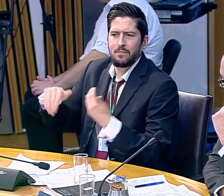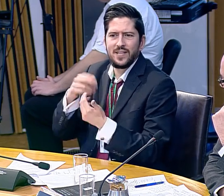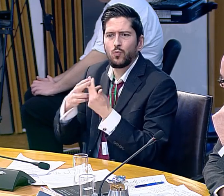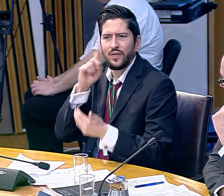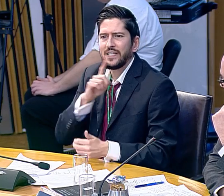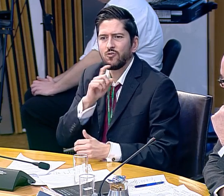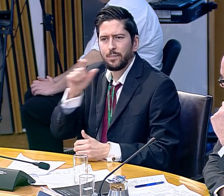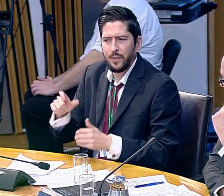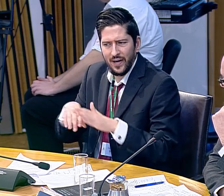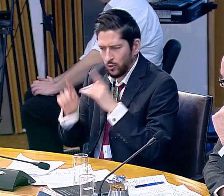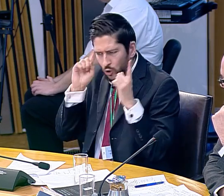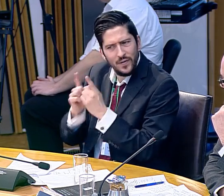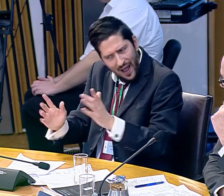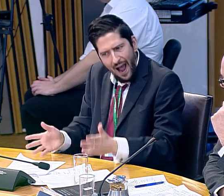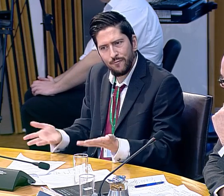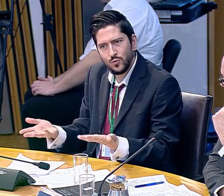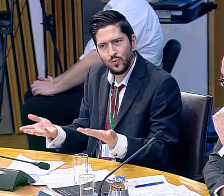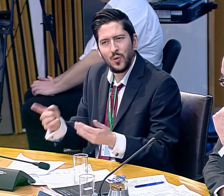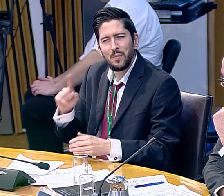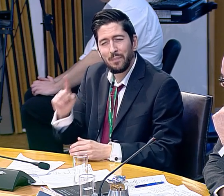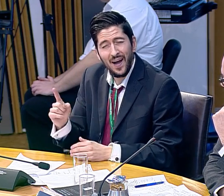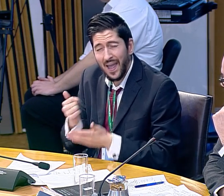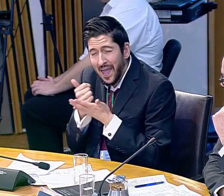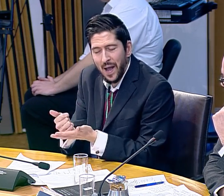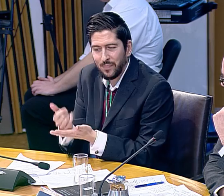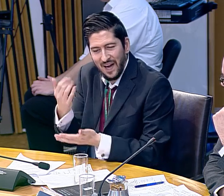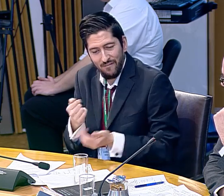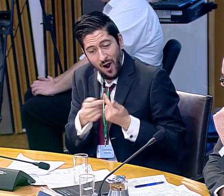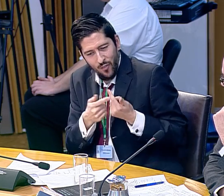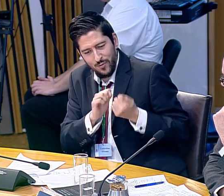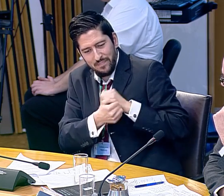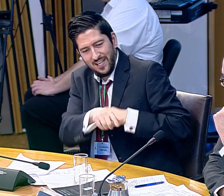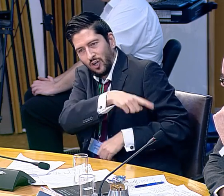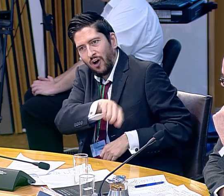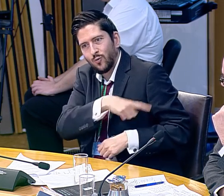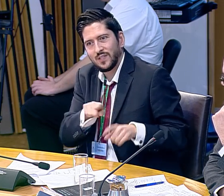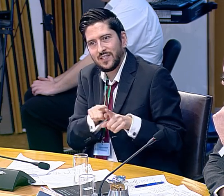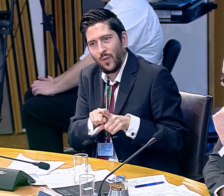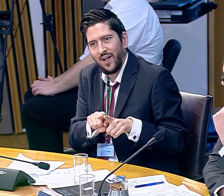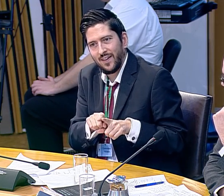massive difference. And it also makes a massive difference in their socialising with hearing peers as well.